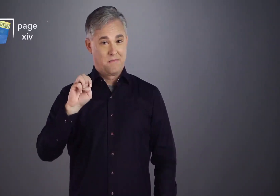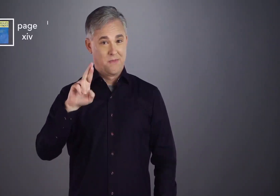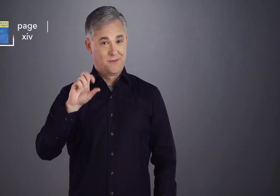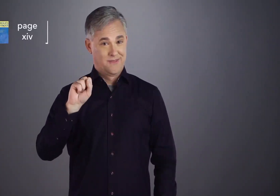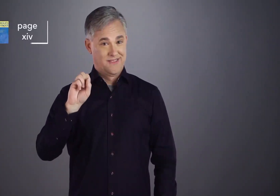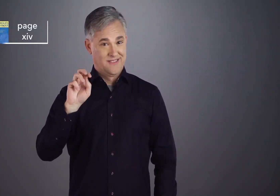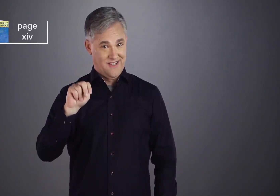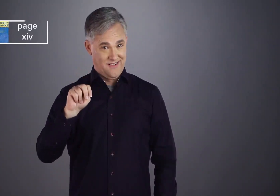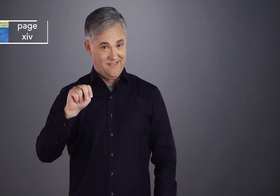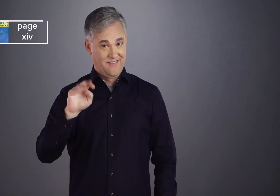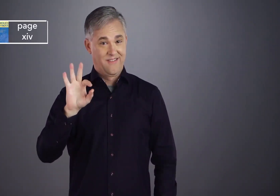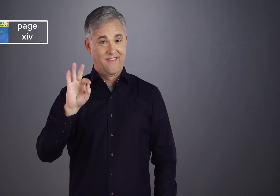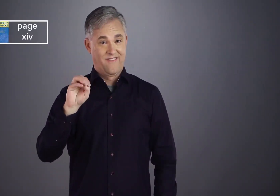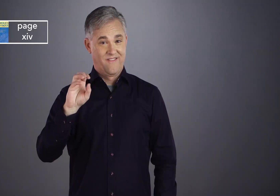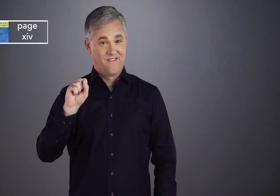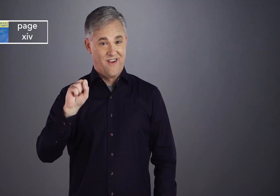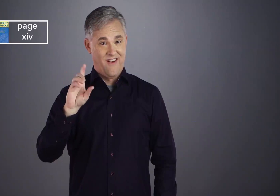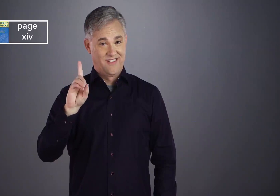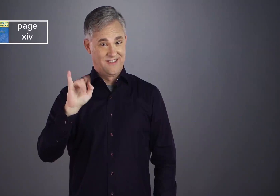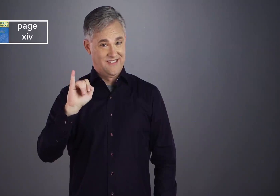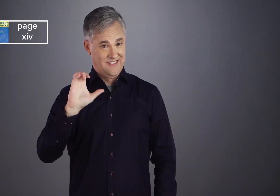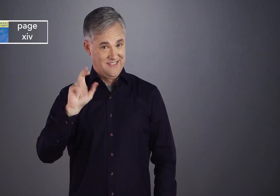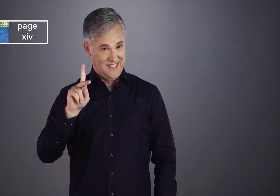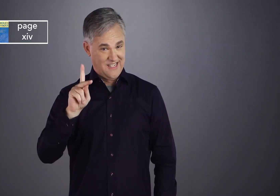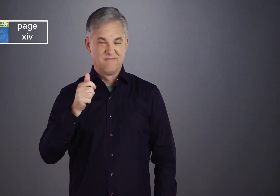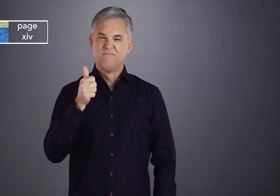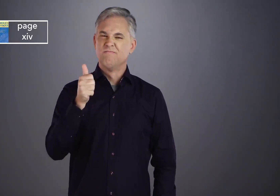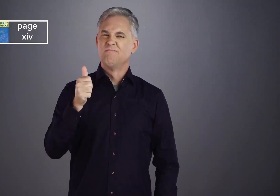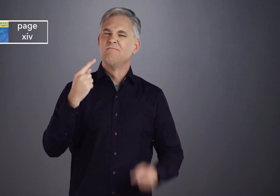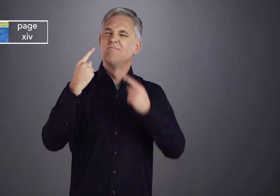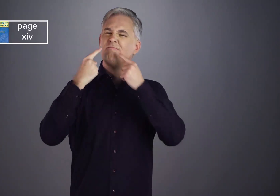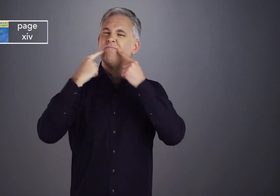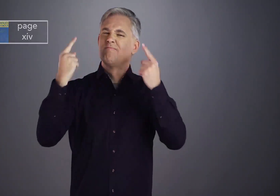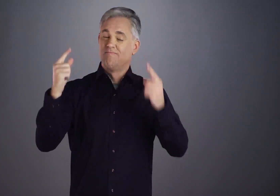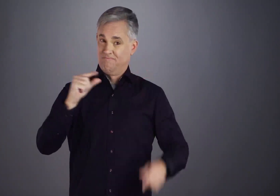Dr. Harry Emerson Fosdick, the noted clergyman, reviewed it with approval.